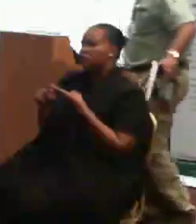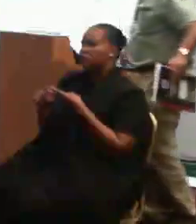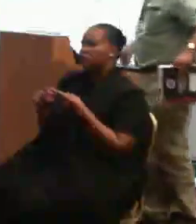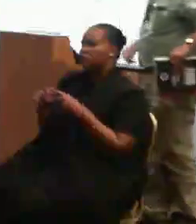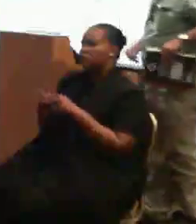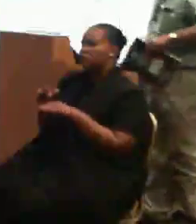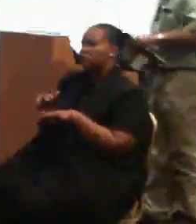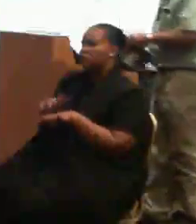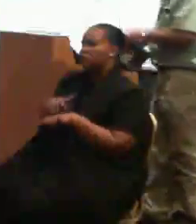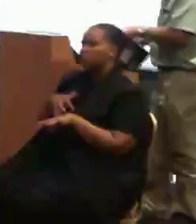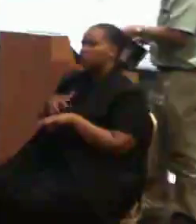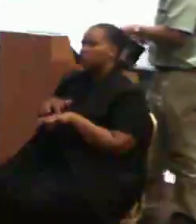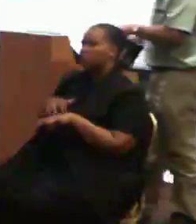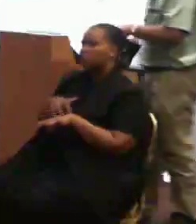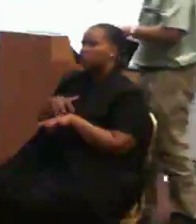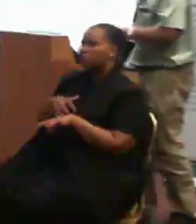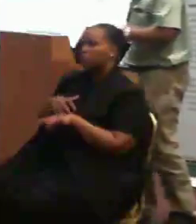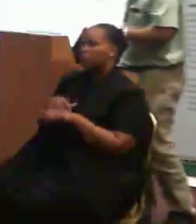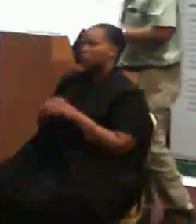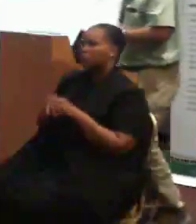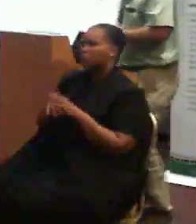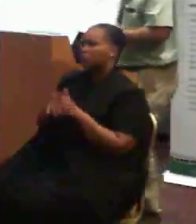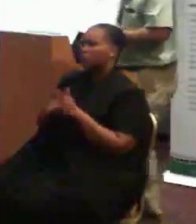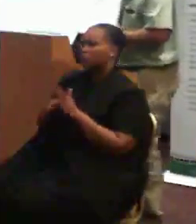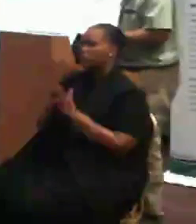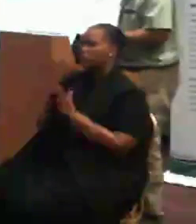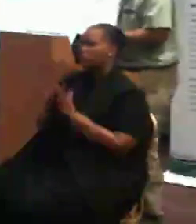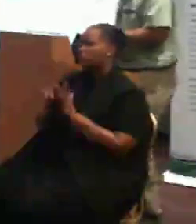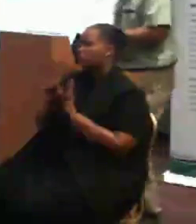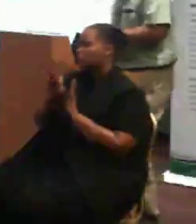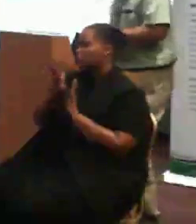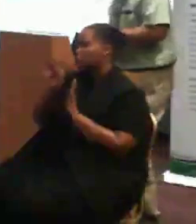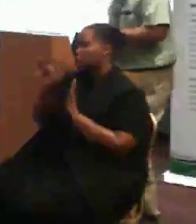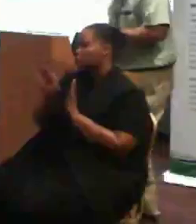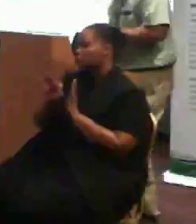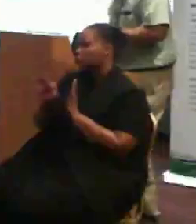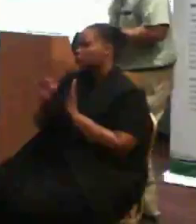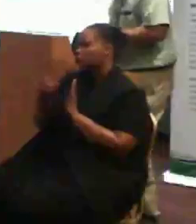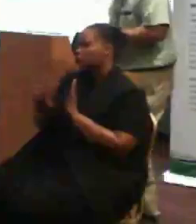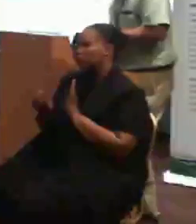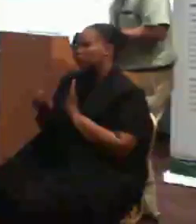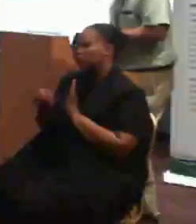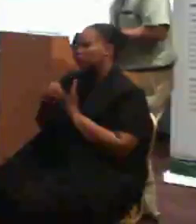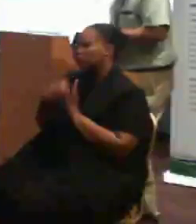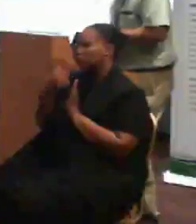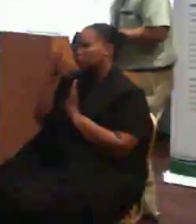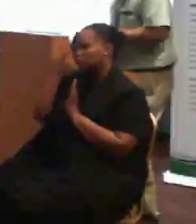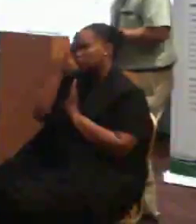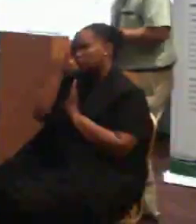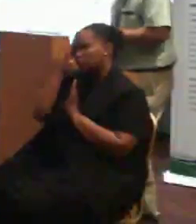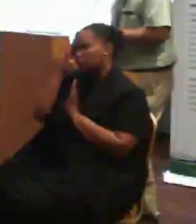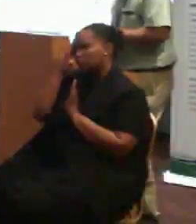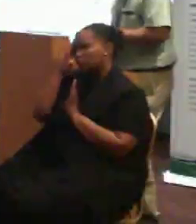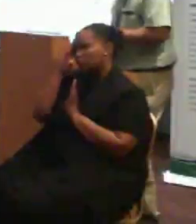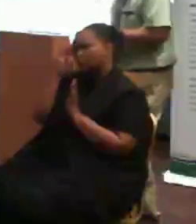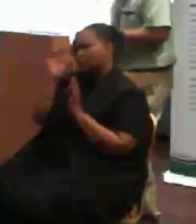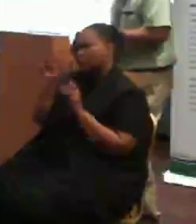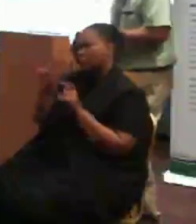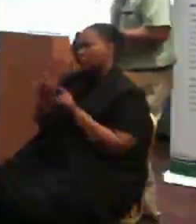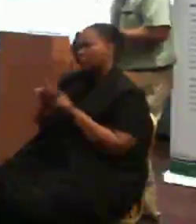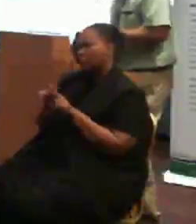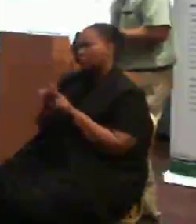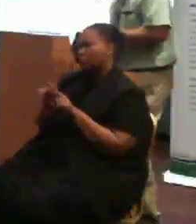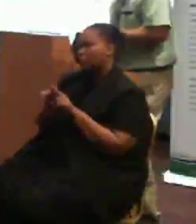areas. Do you have just a percentage? And I know it's similar to what my colleague has asked.